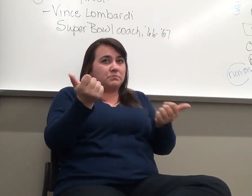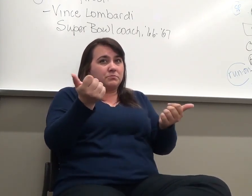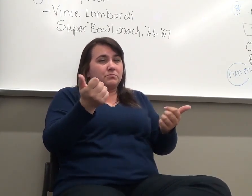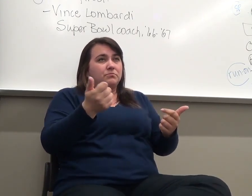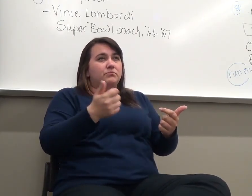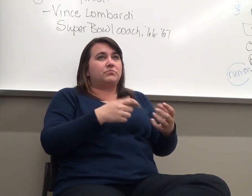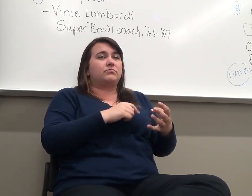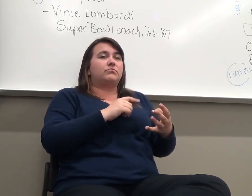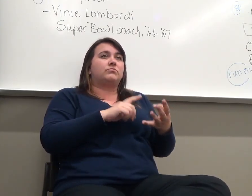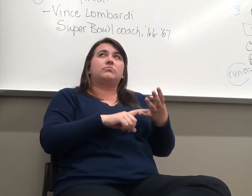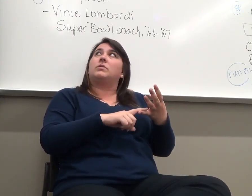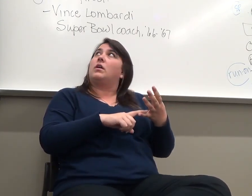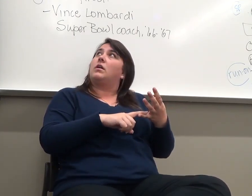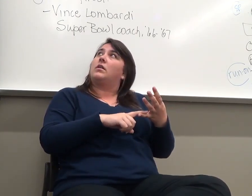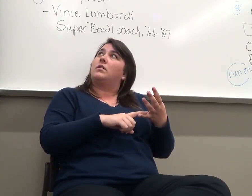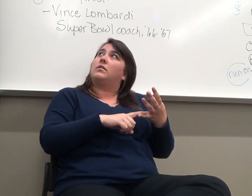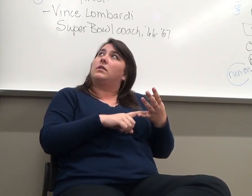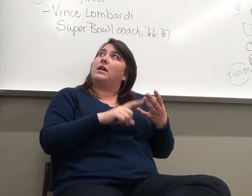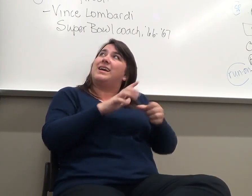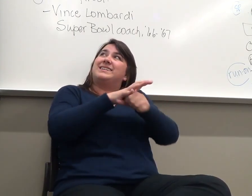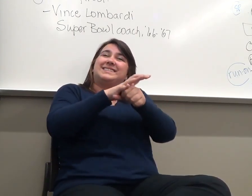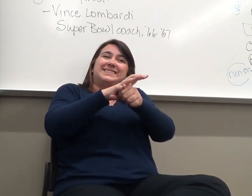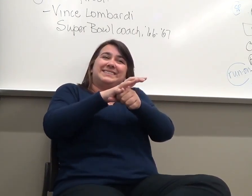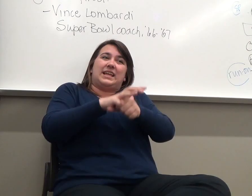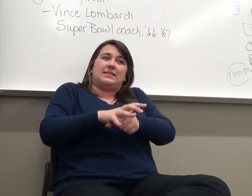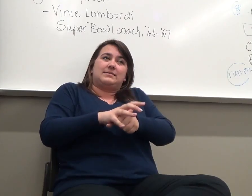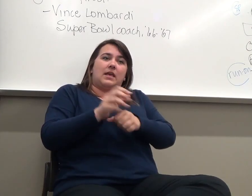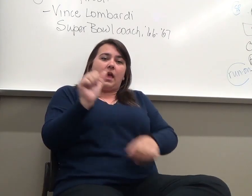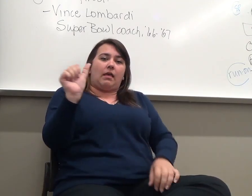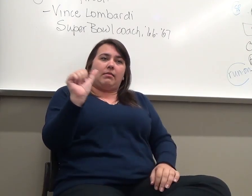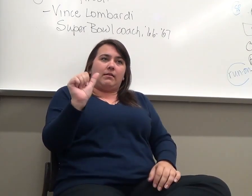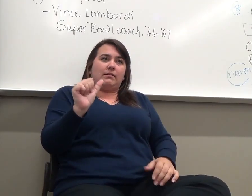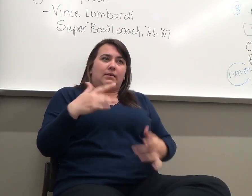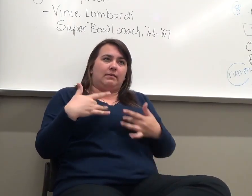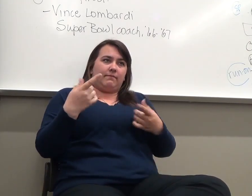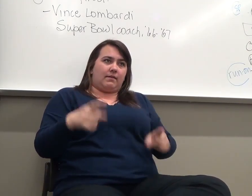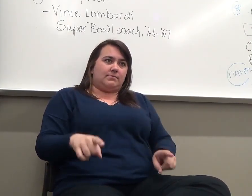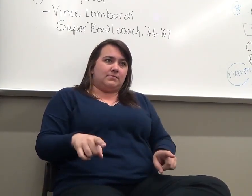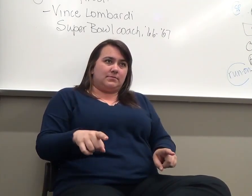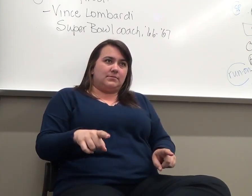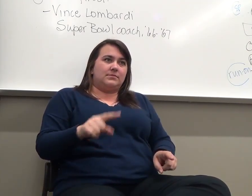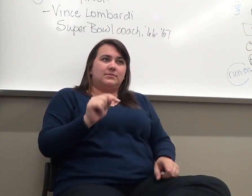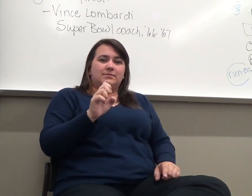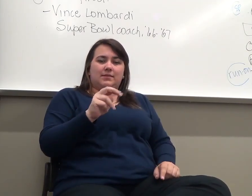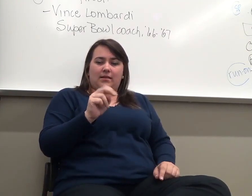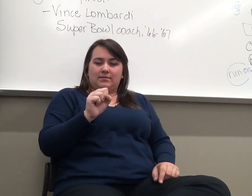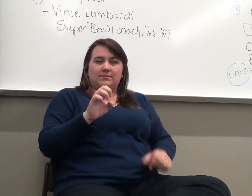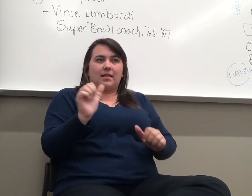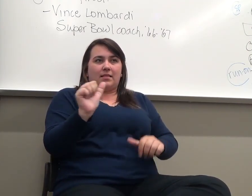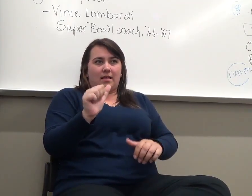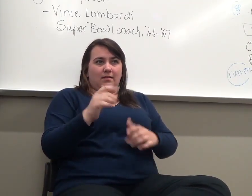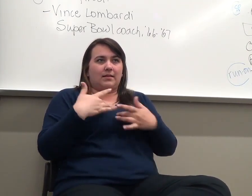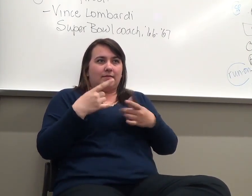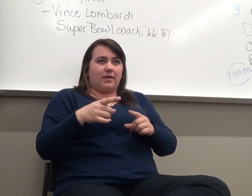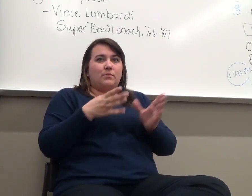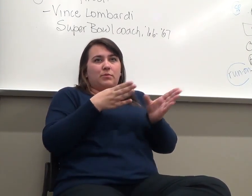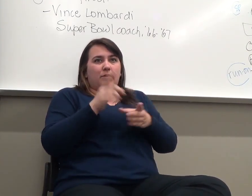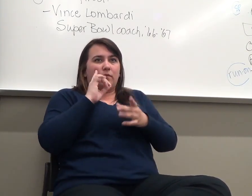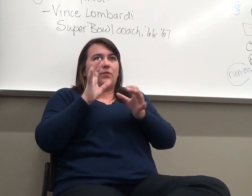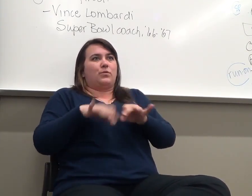you're not going to be able to talk about, your lifetime preparing for football in 1 paragraph. And if you're getting